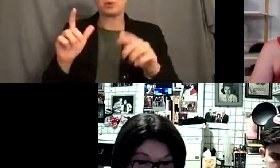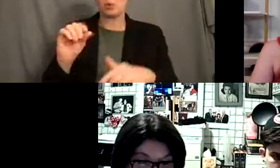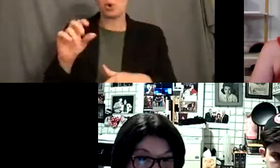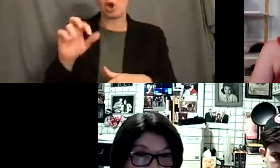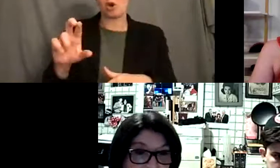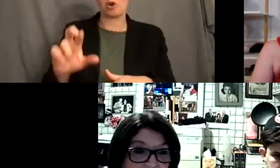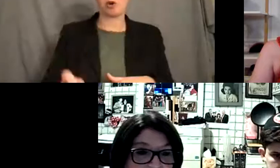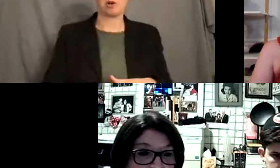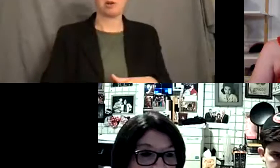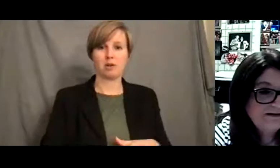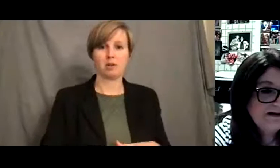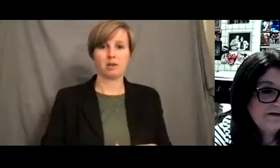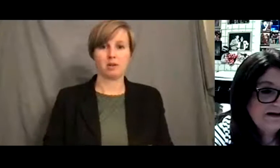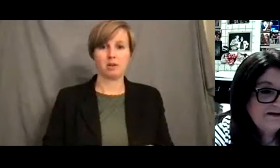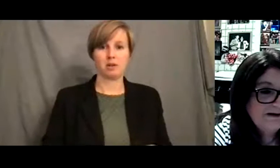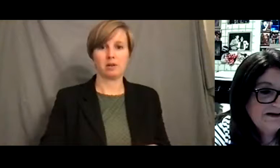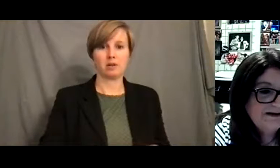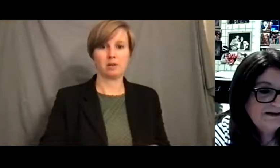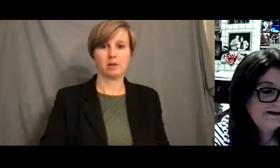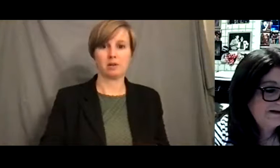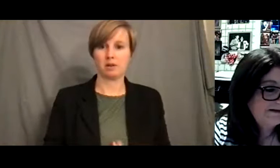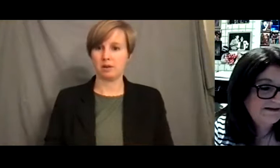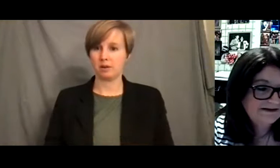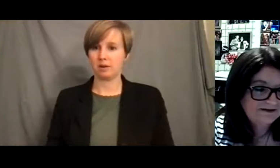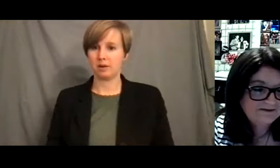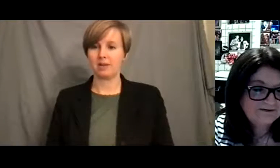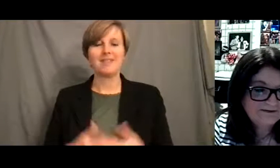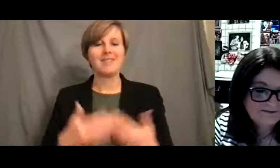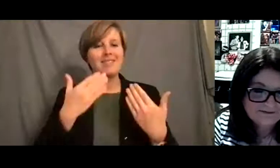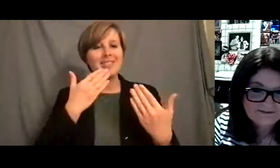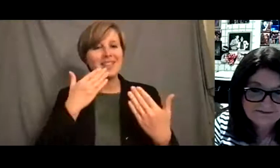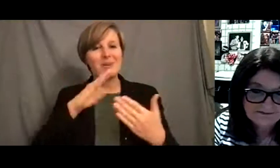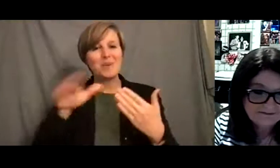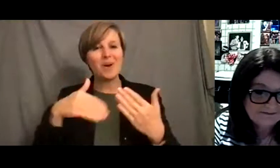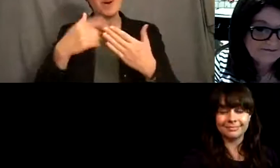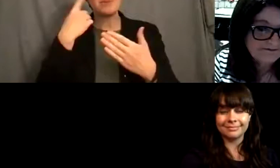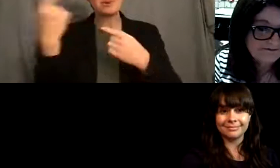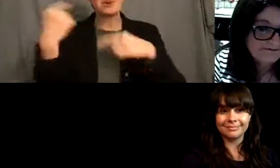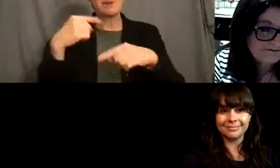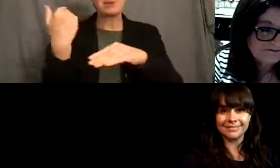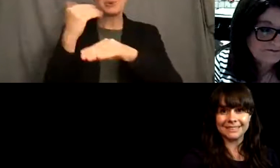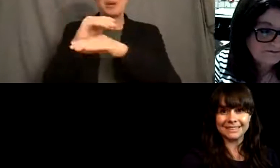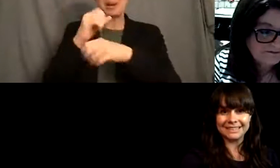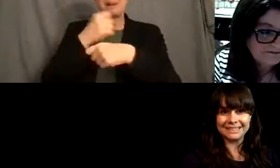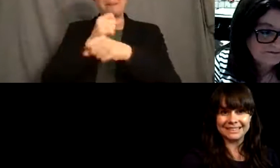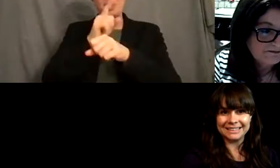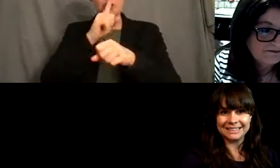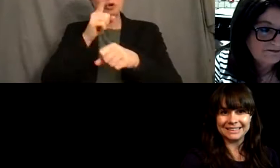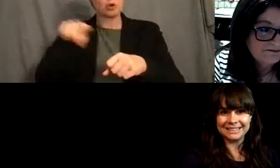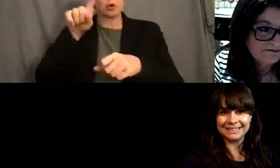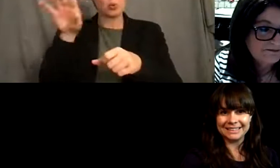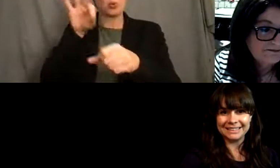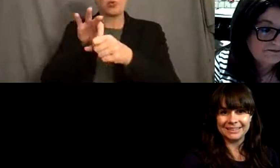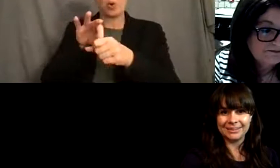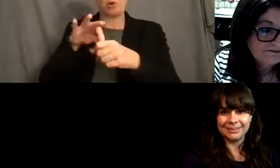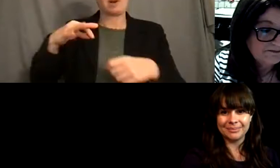Thank you all for joining us Please be sure you vote.